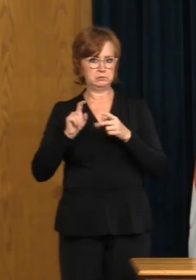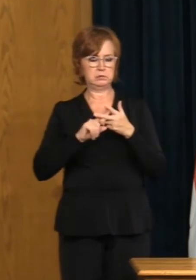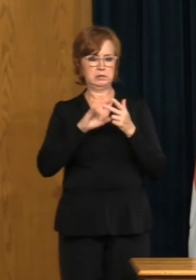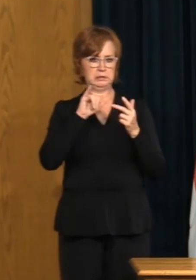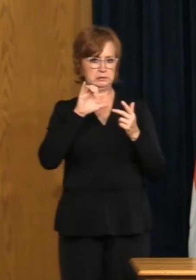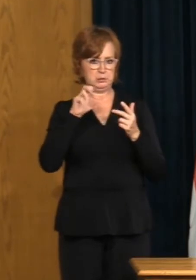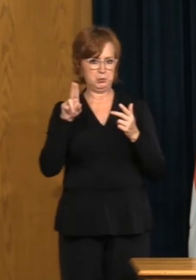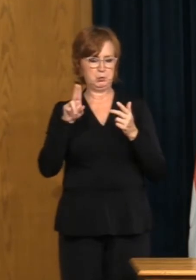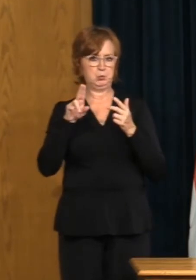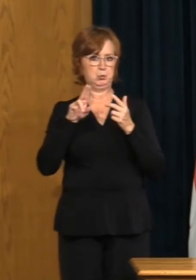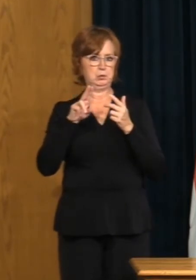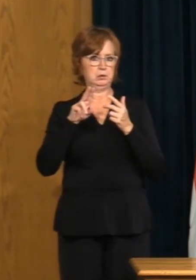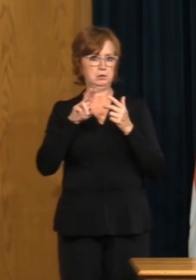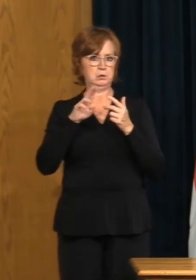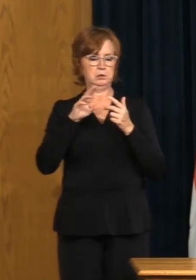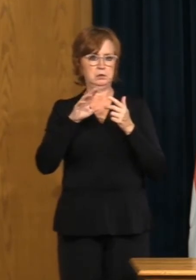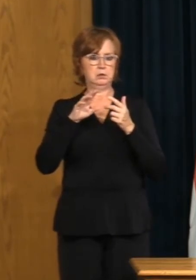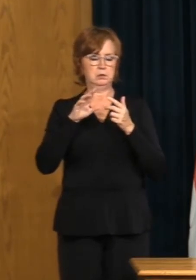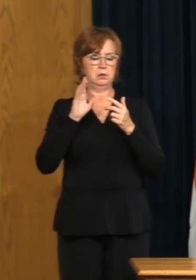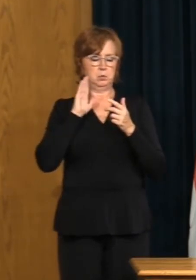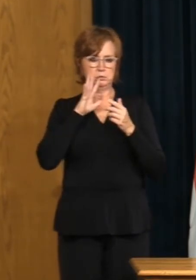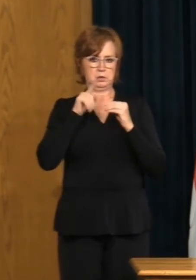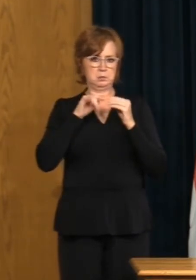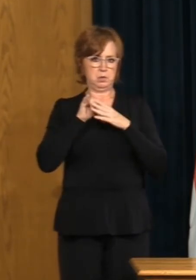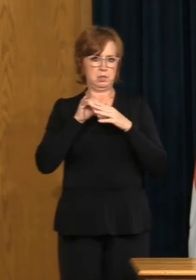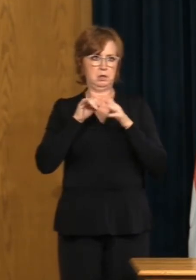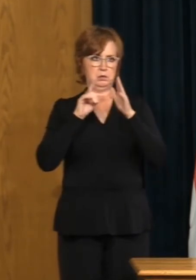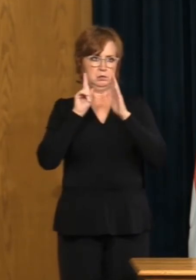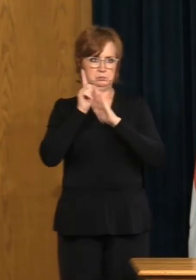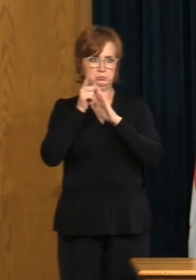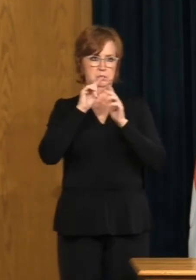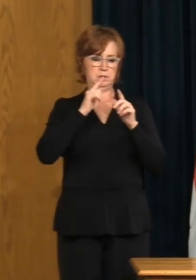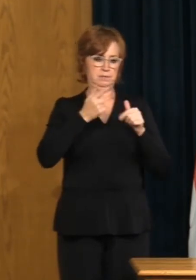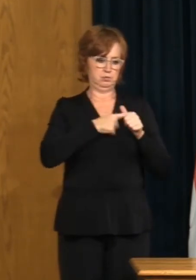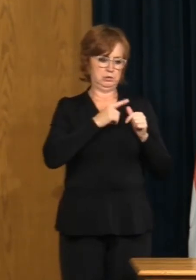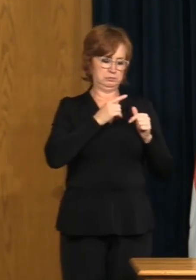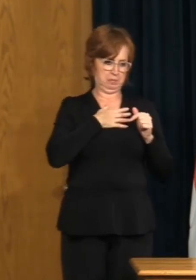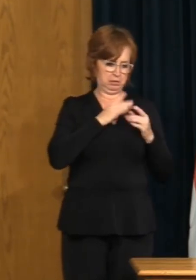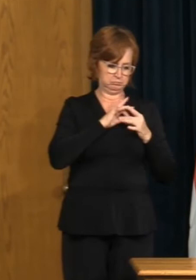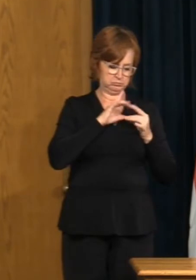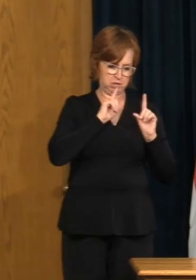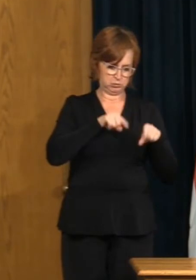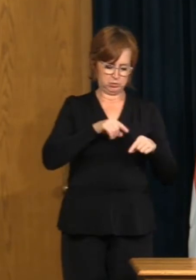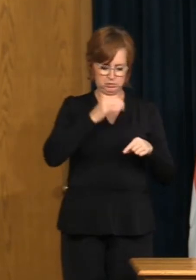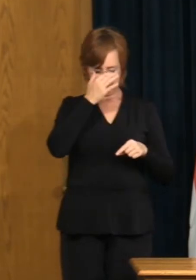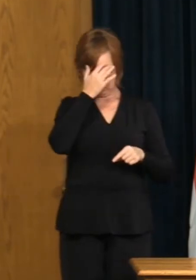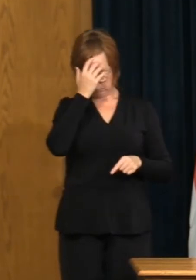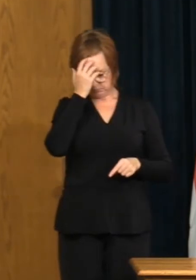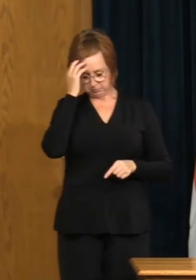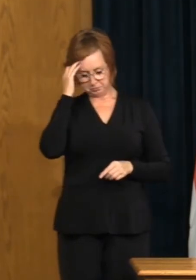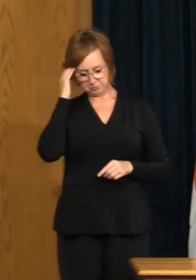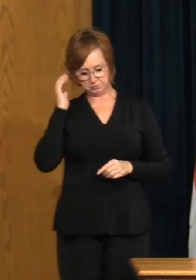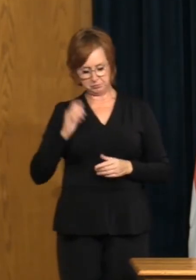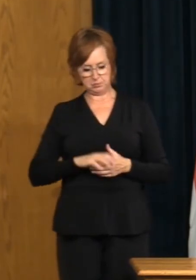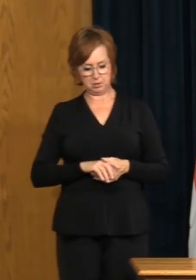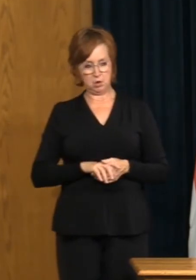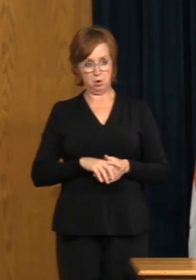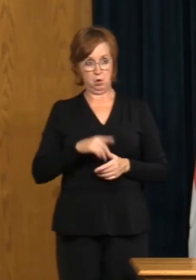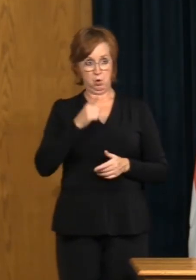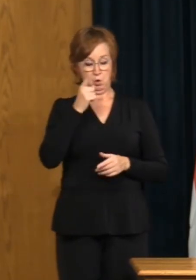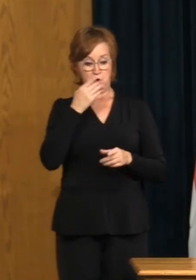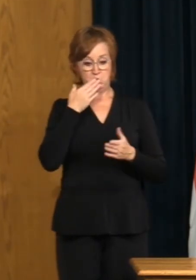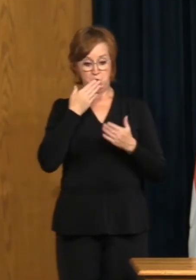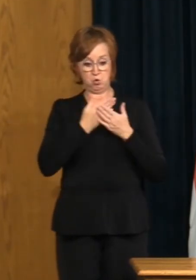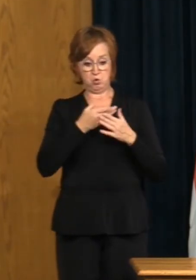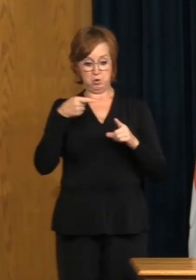and acute care bed capacity, the SHA defensive capacity. But again, you're right. I think, and I think all Saskatchewan